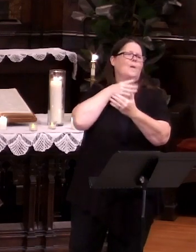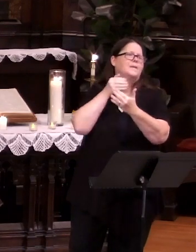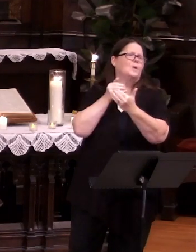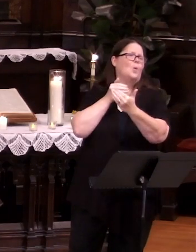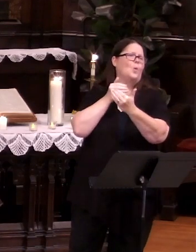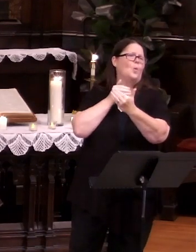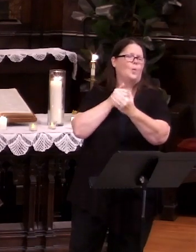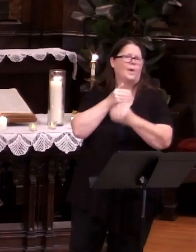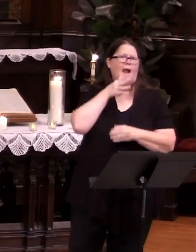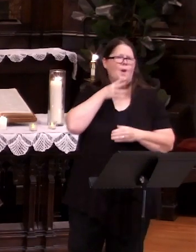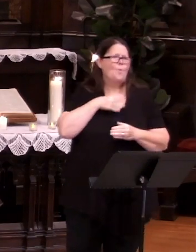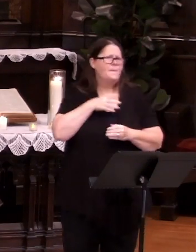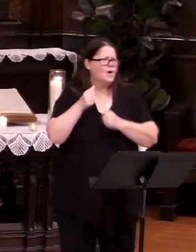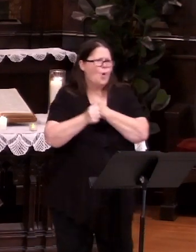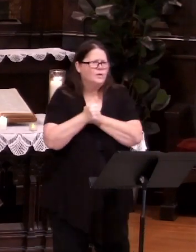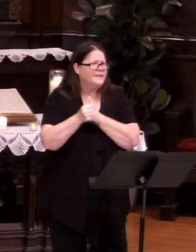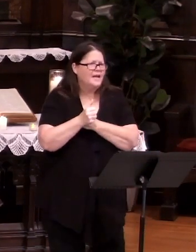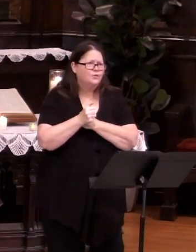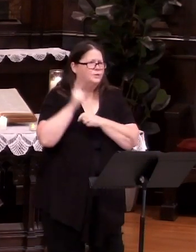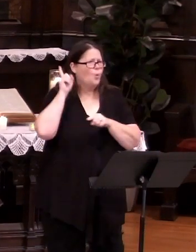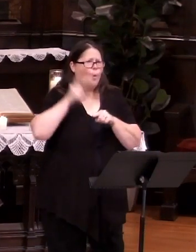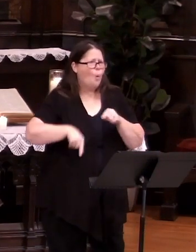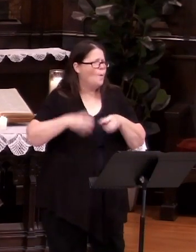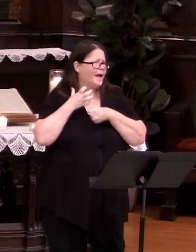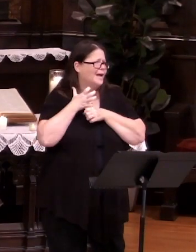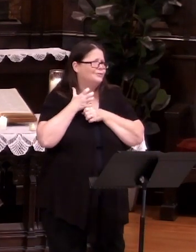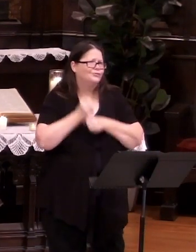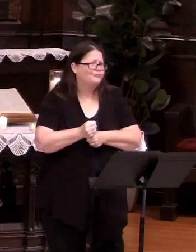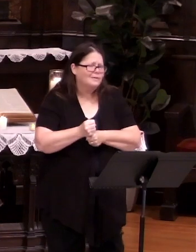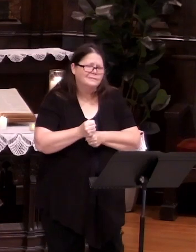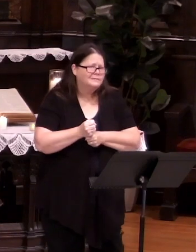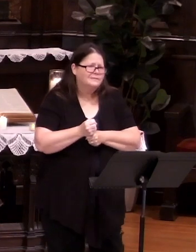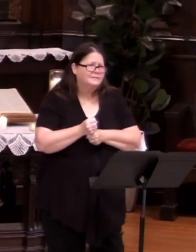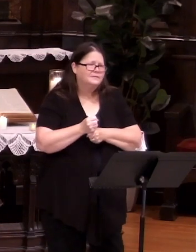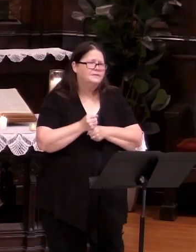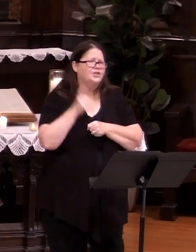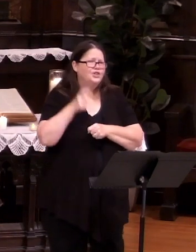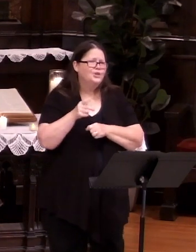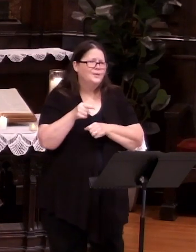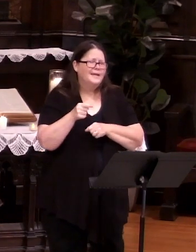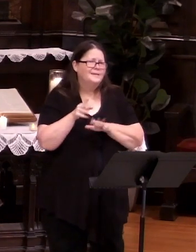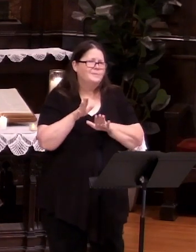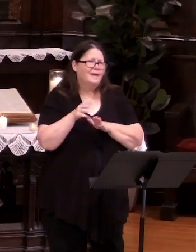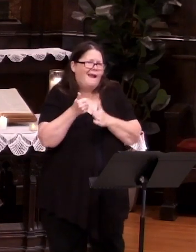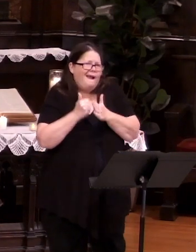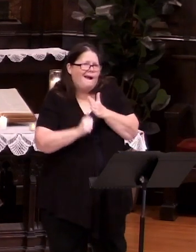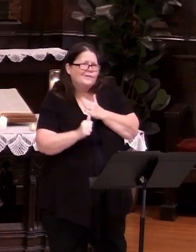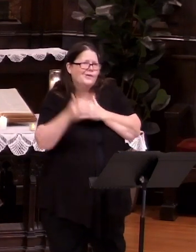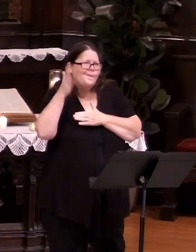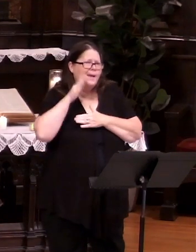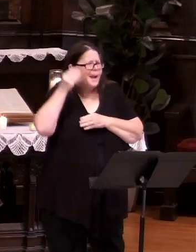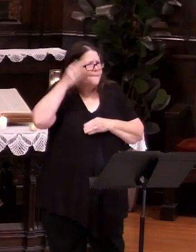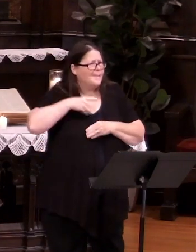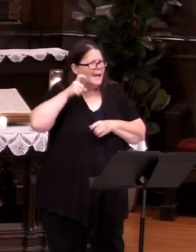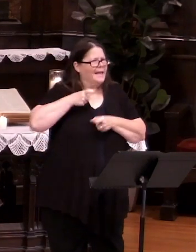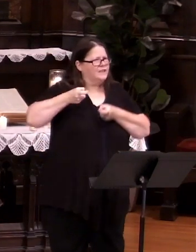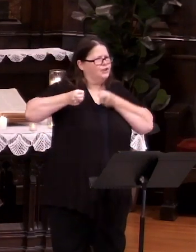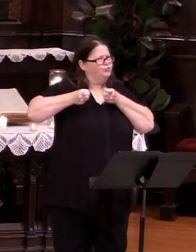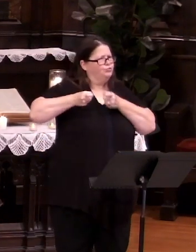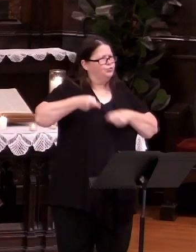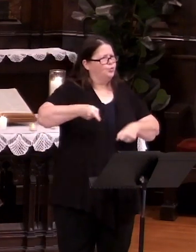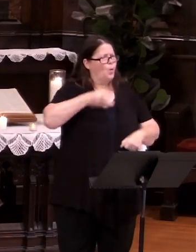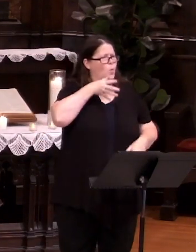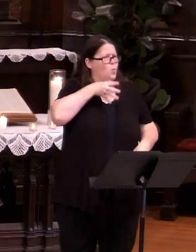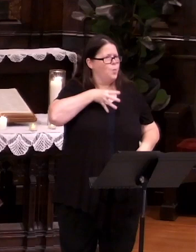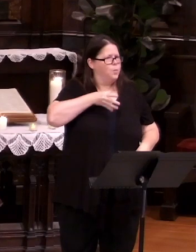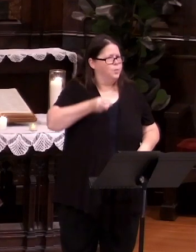and should not be trusted, that they need to be simply subdued and brought under the control of the better of